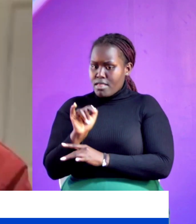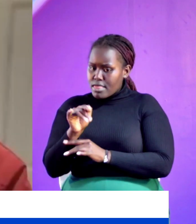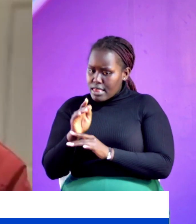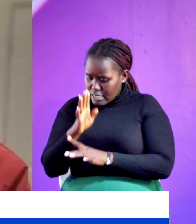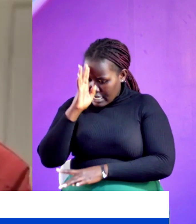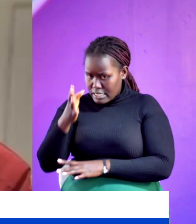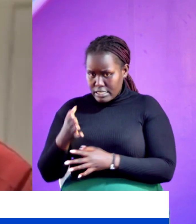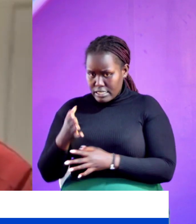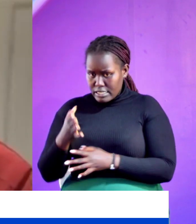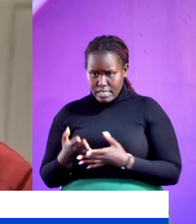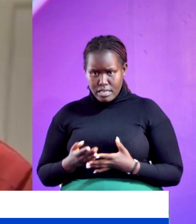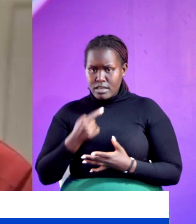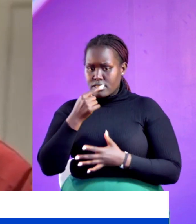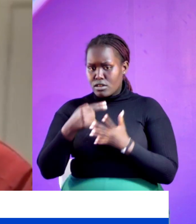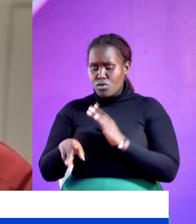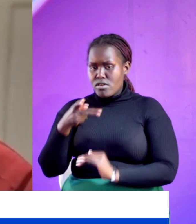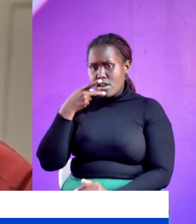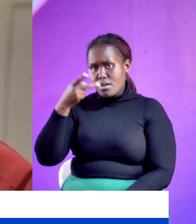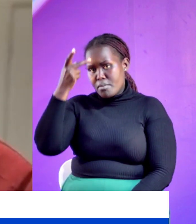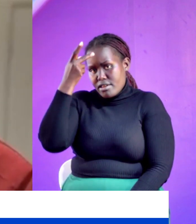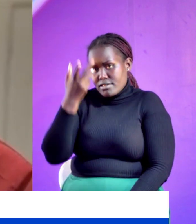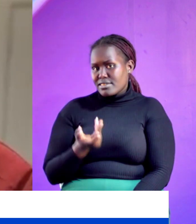he said it's the parents.